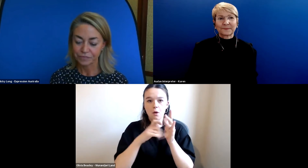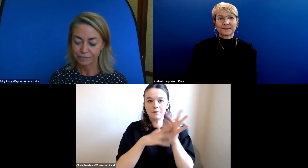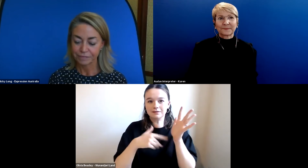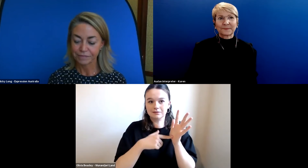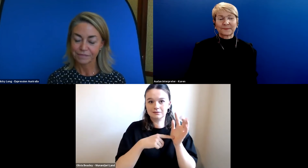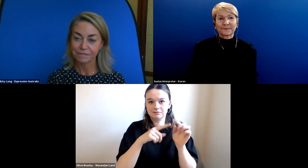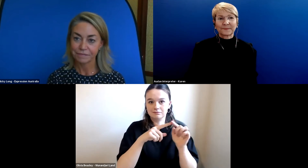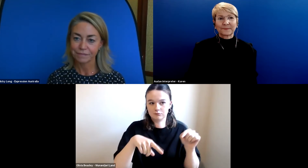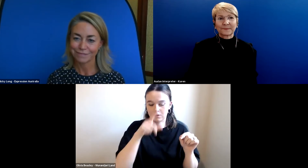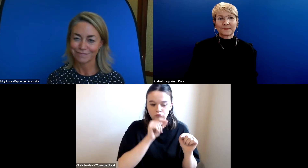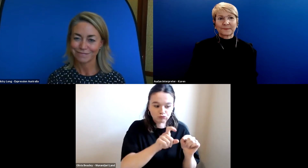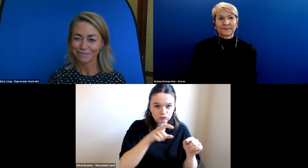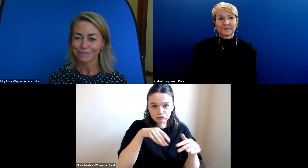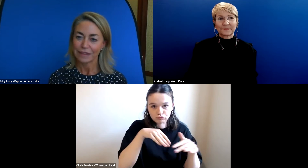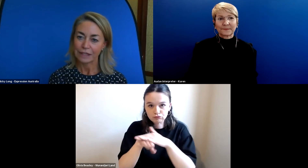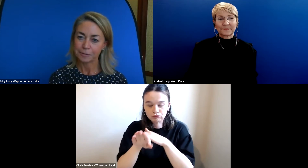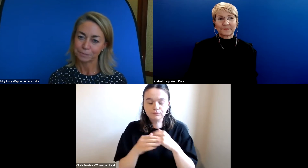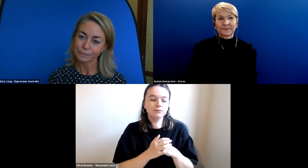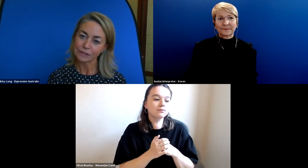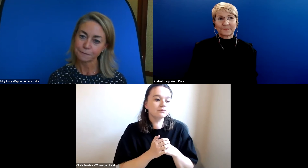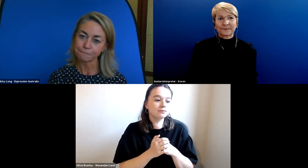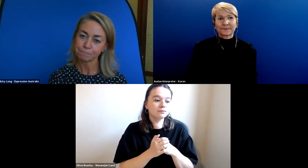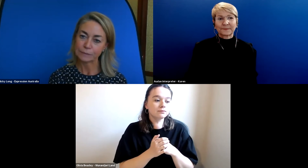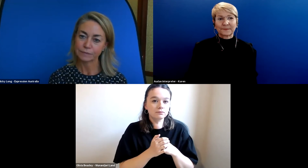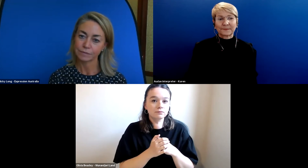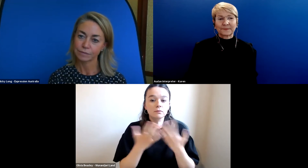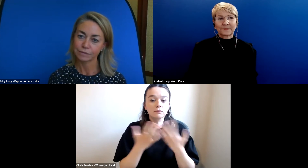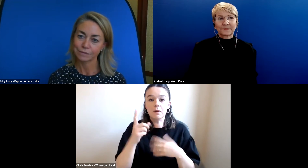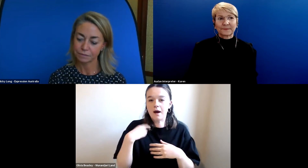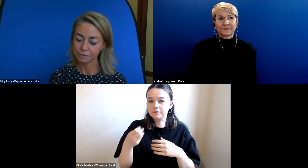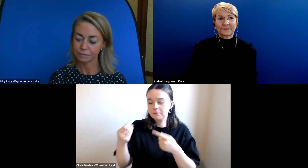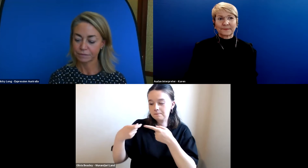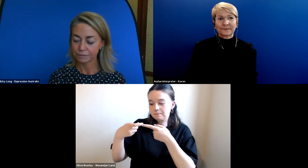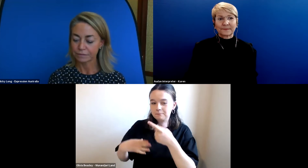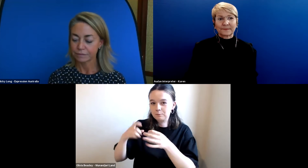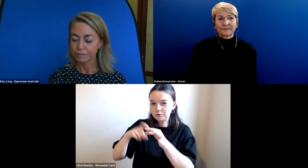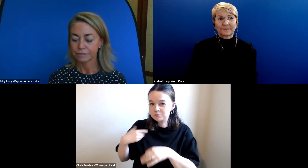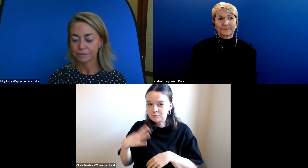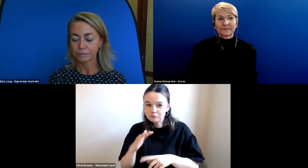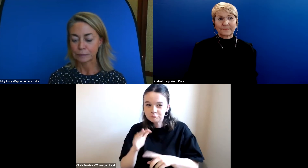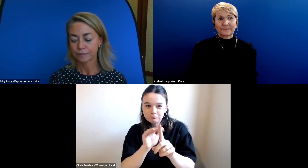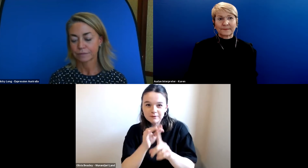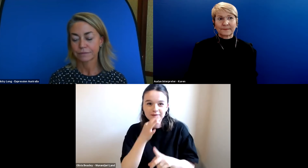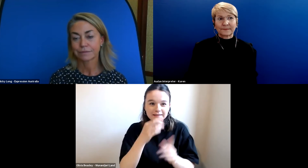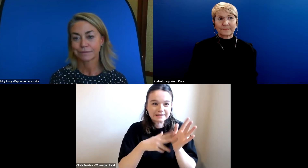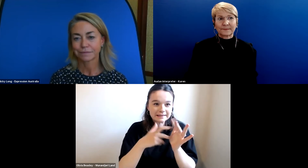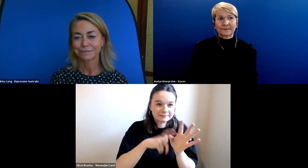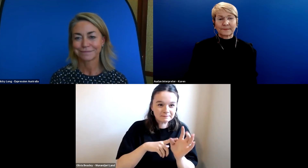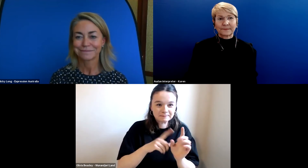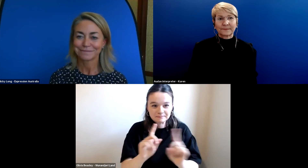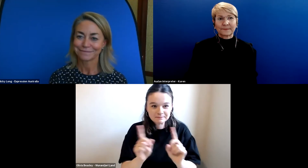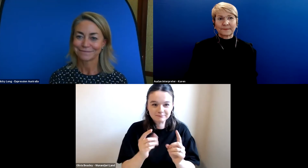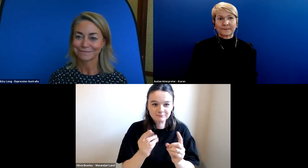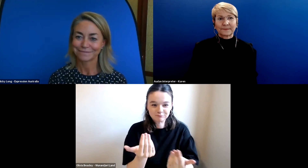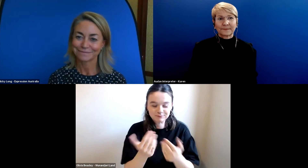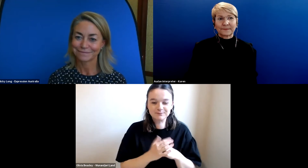come on screen. You can press a comment in the Q&A or in the chat as well on Zoom. So I have a few